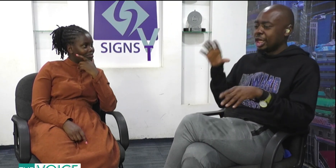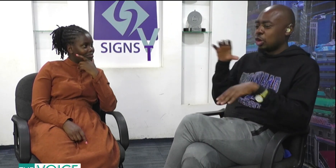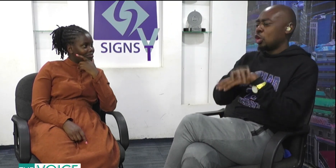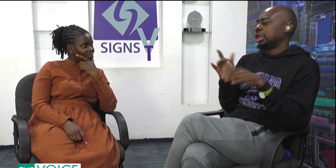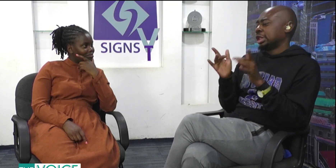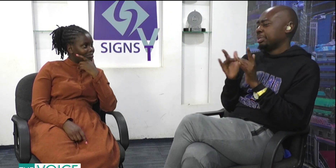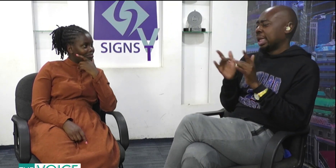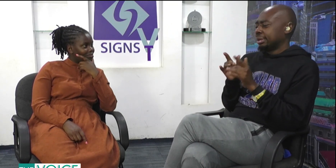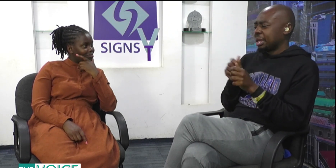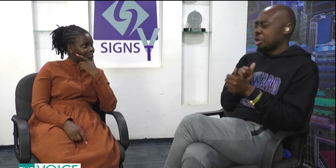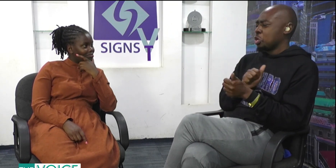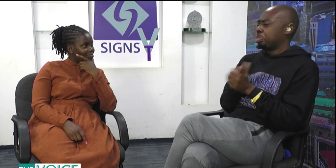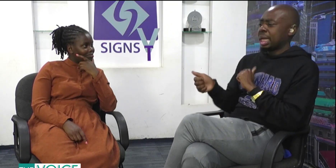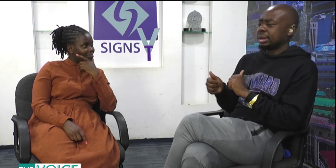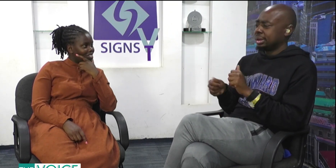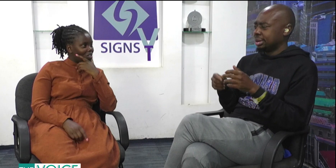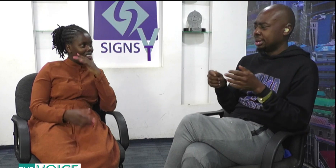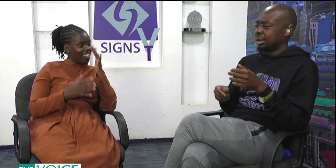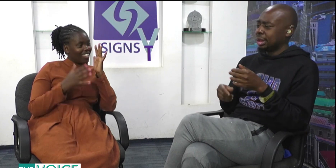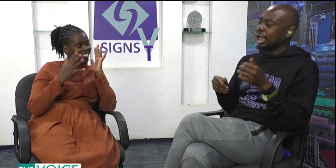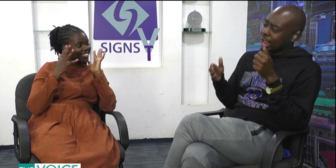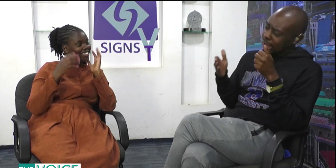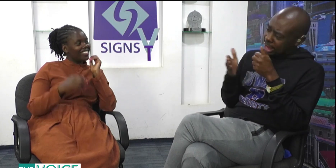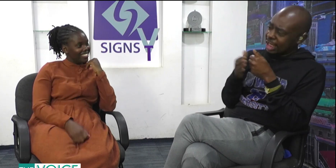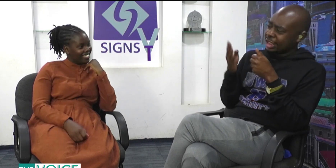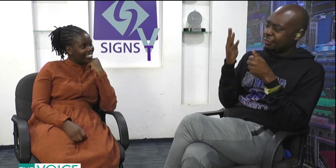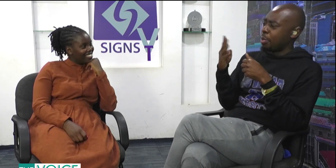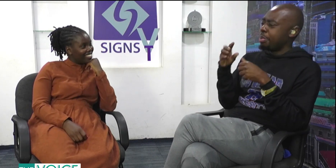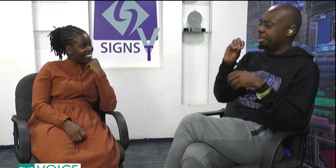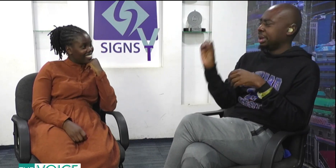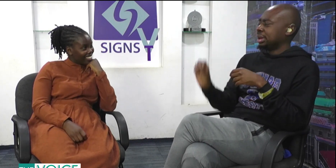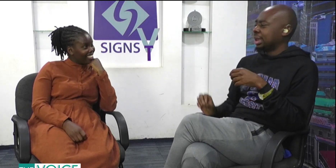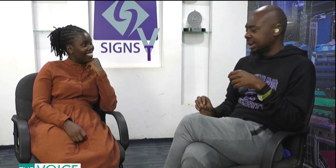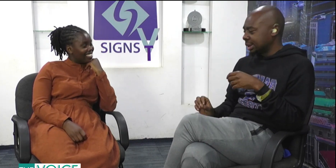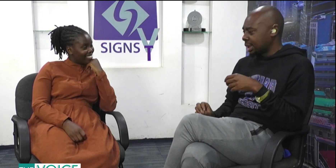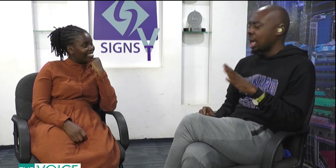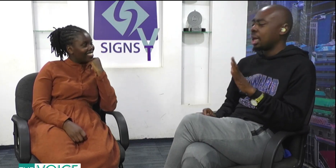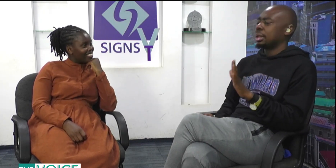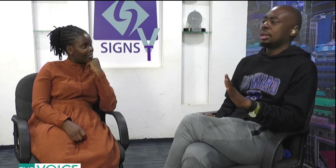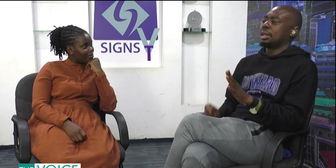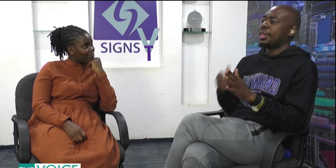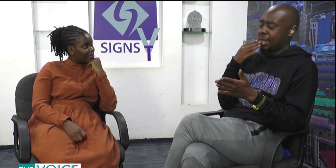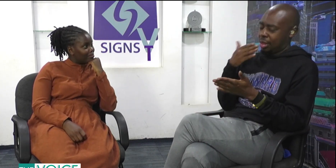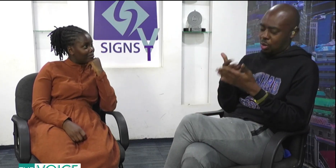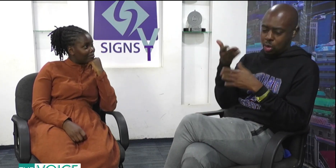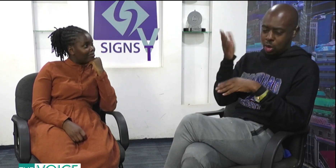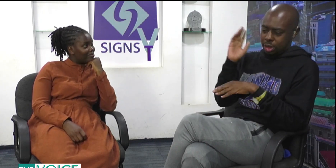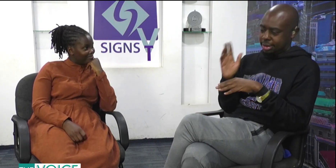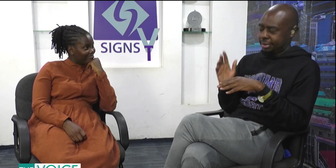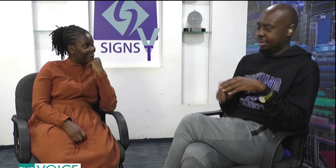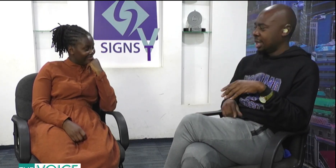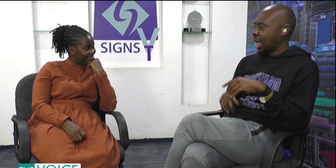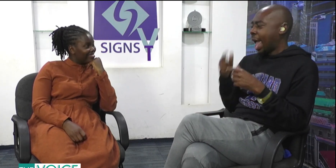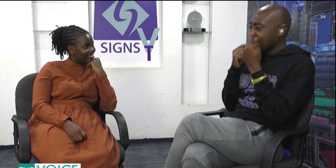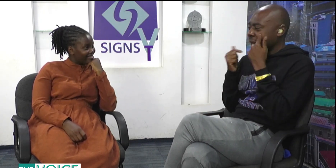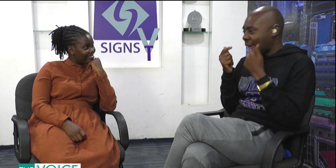the interview went on well, and later I got an email that I had passed. I got, was it 40%?